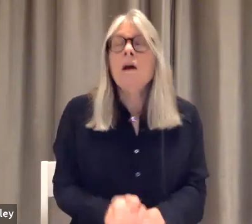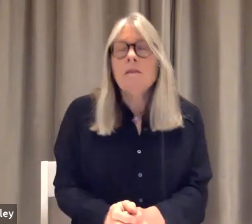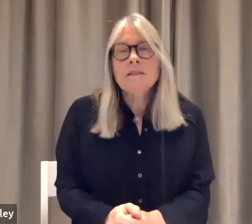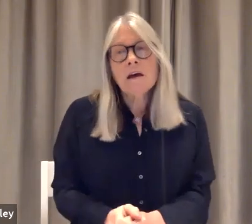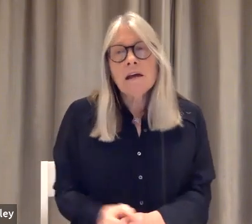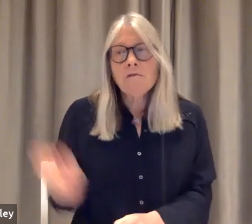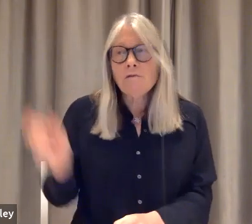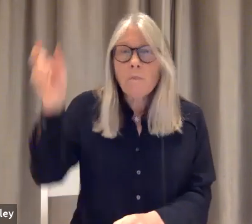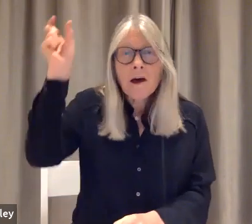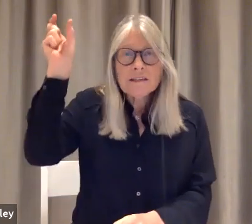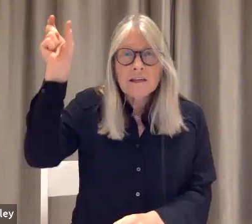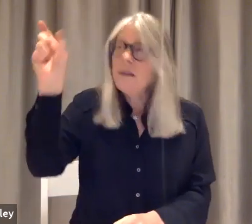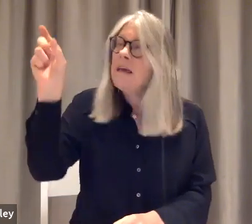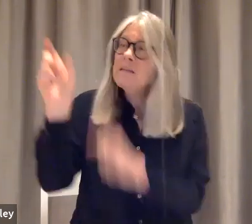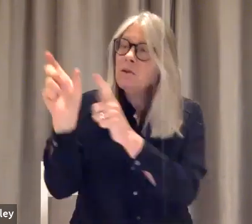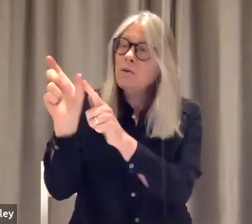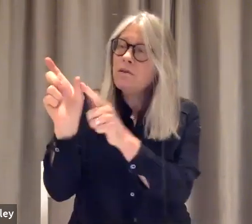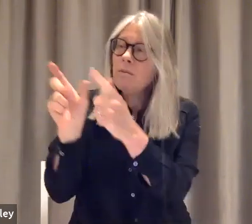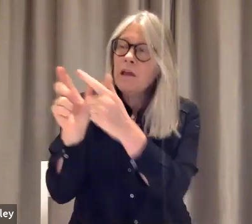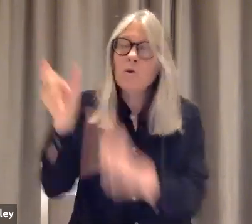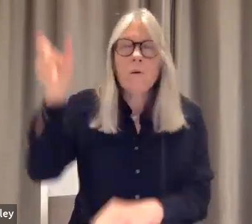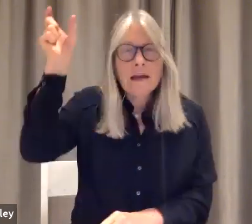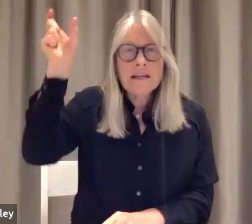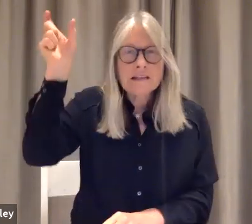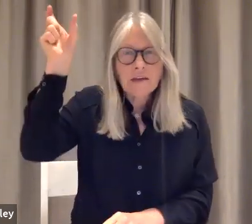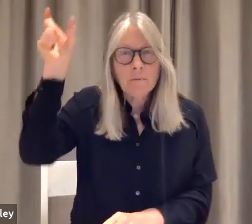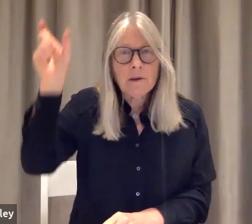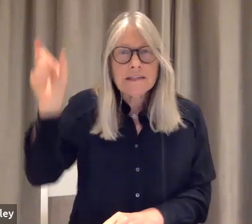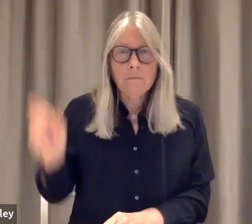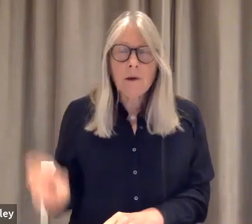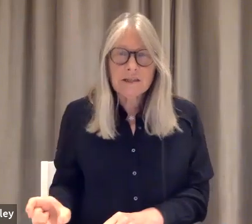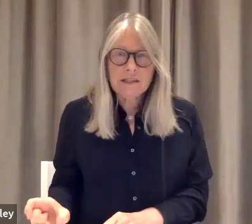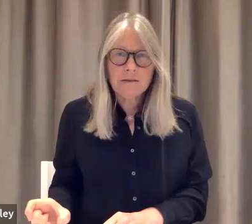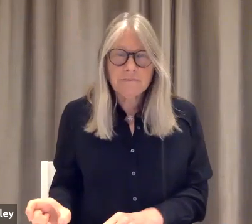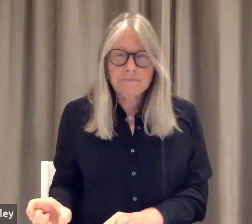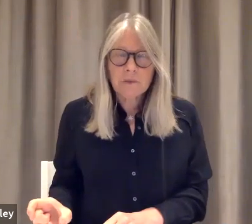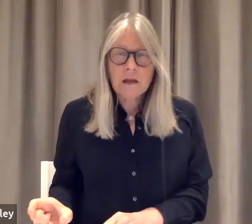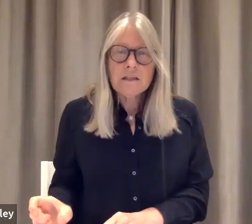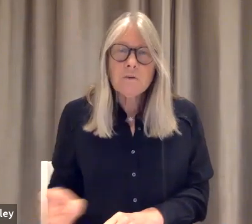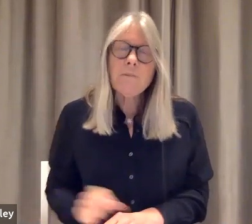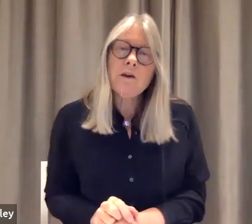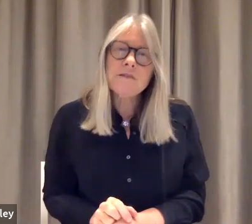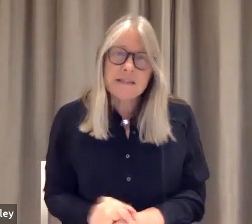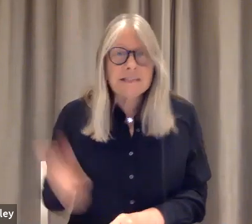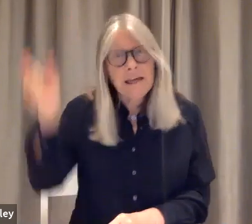the sign for person is with your thumb and your index finger pulling down, person. So we might use that to say